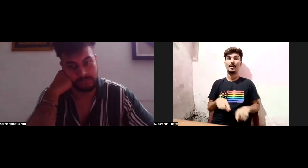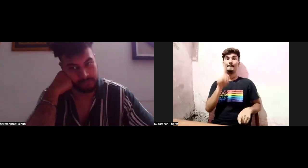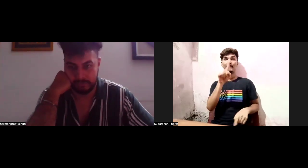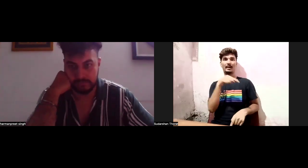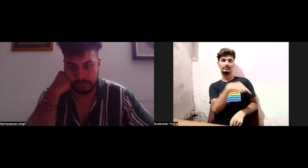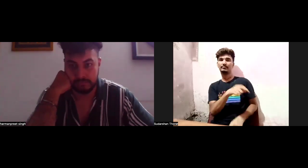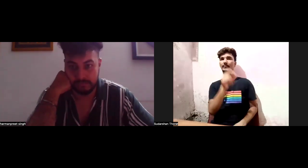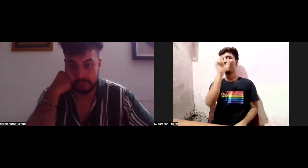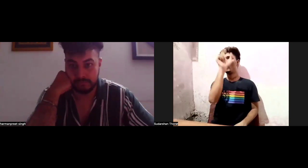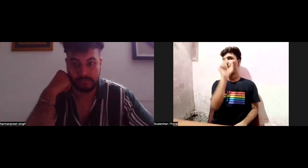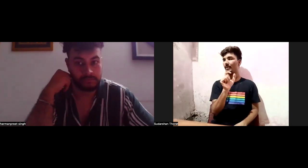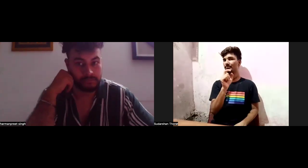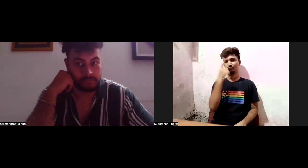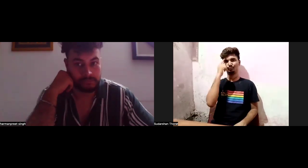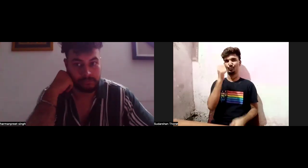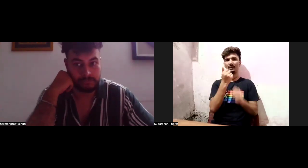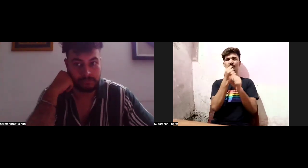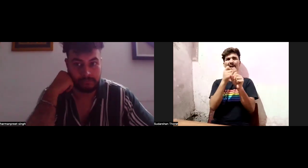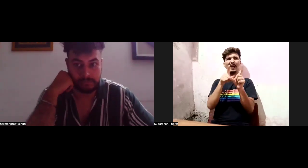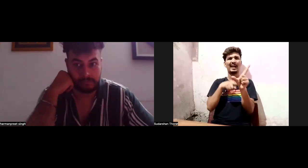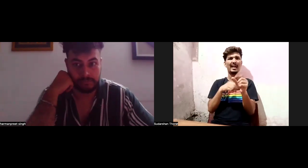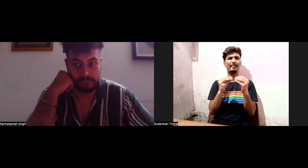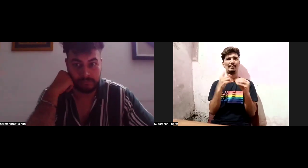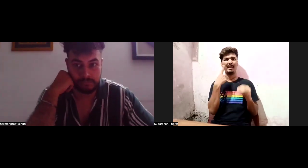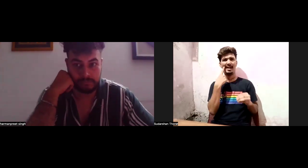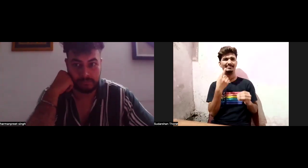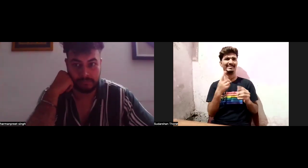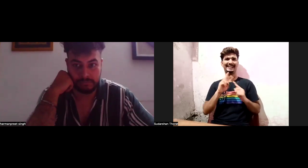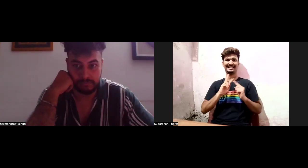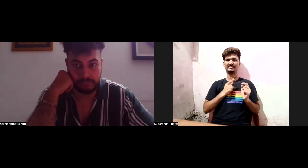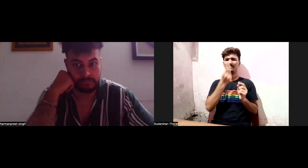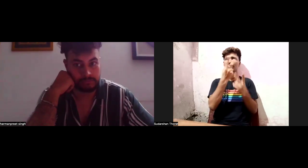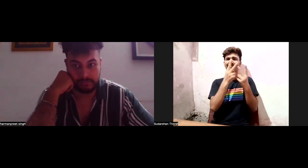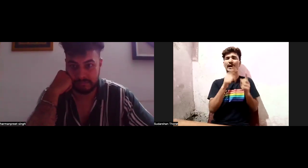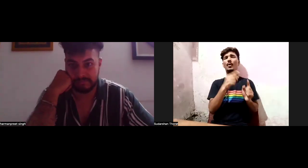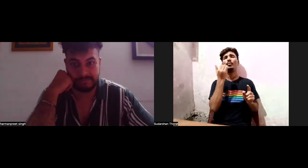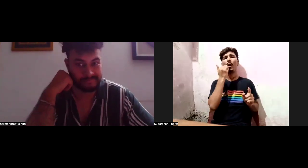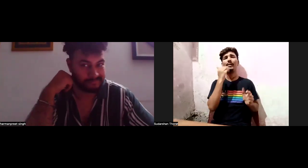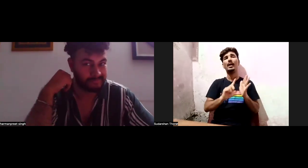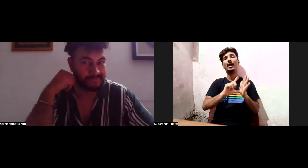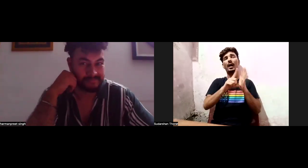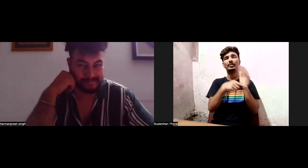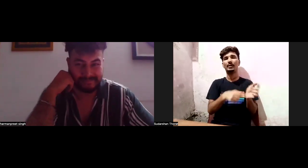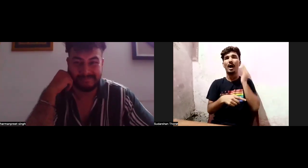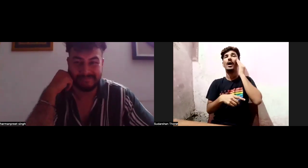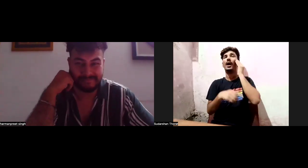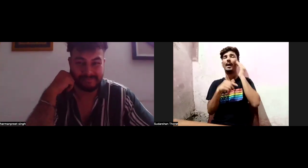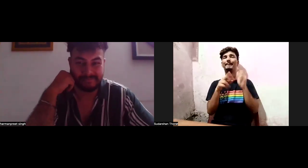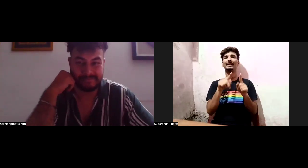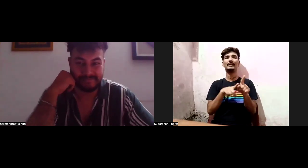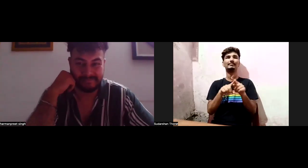queer identity. So if both of the community they know well, but sometimes they think